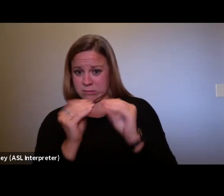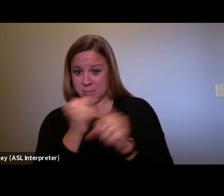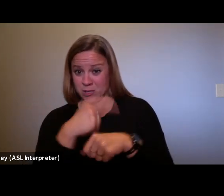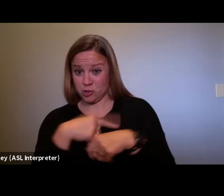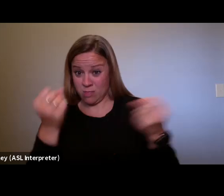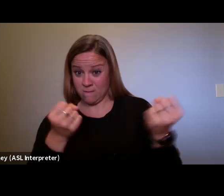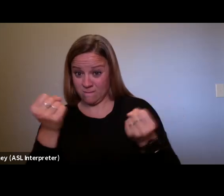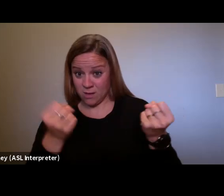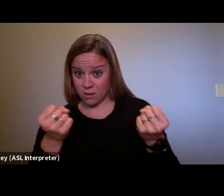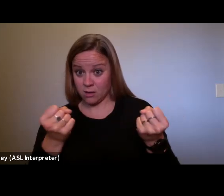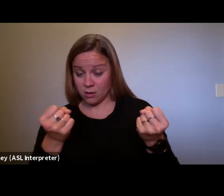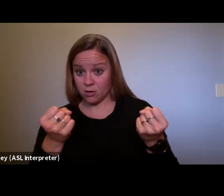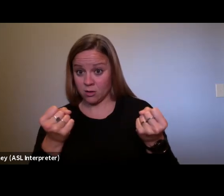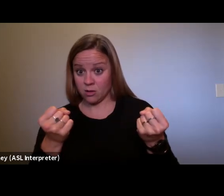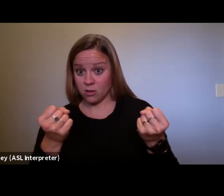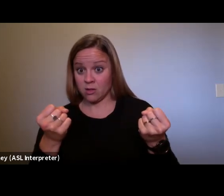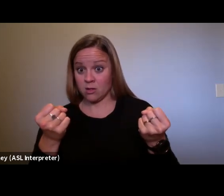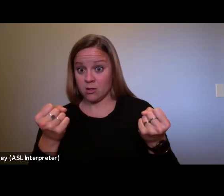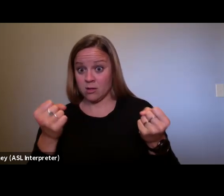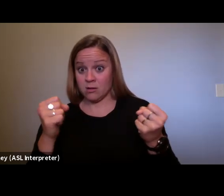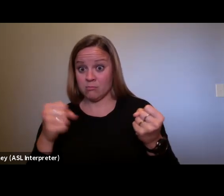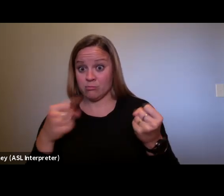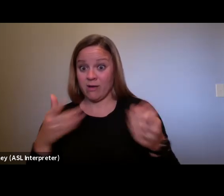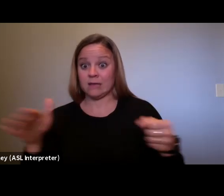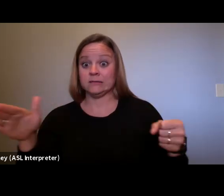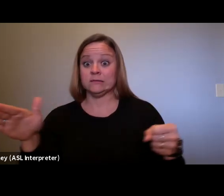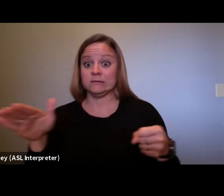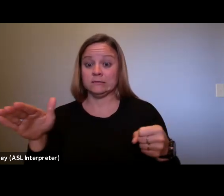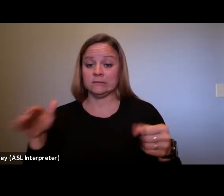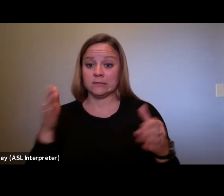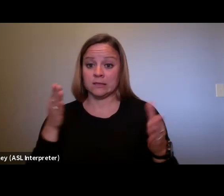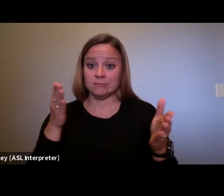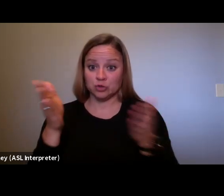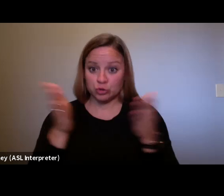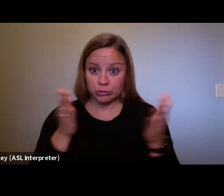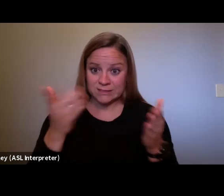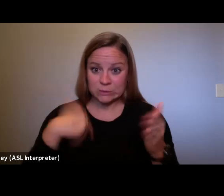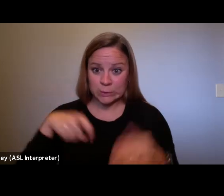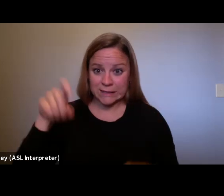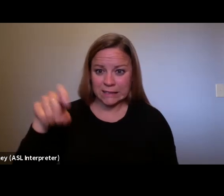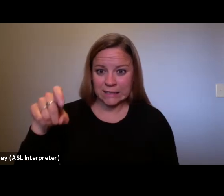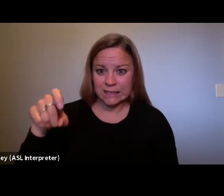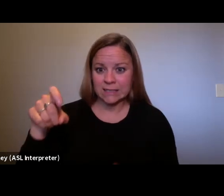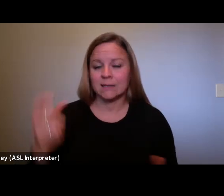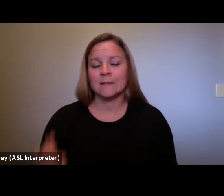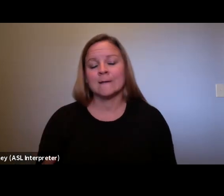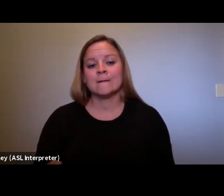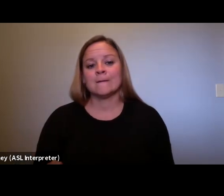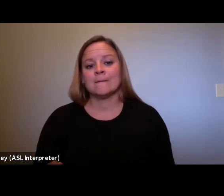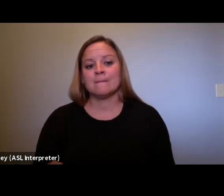vehicle to be able to provide the services that we need to, we wouldn't have been able to lease